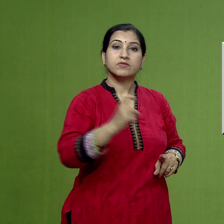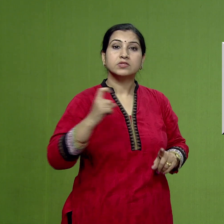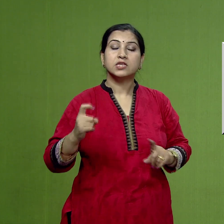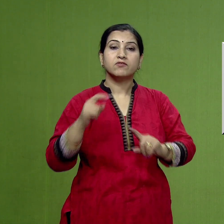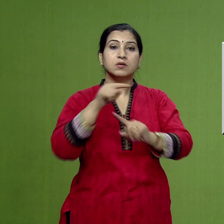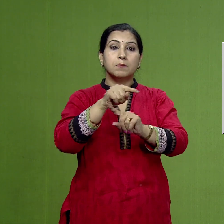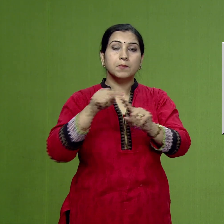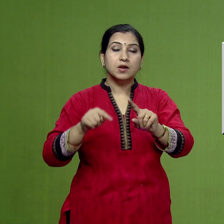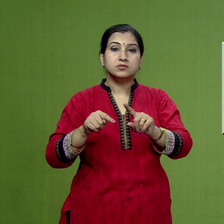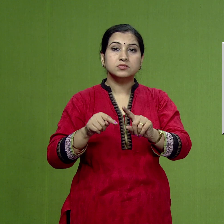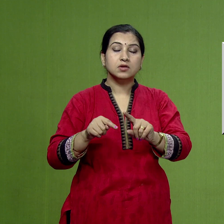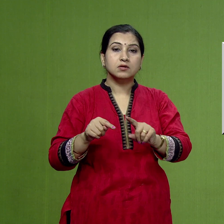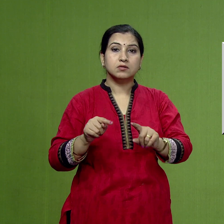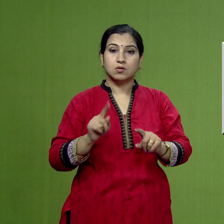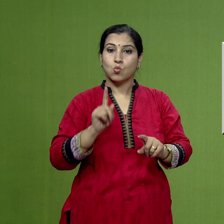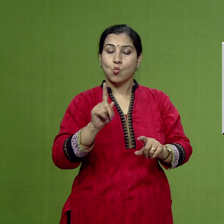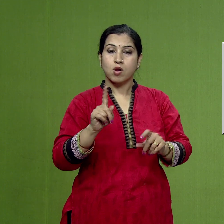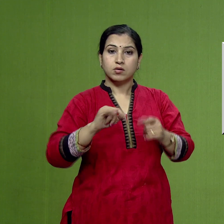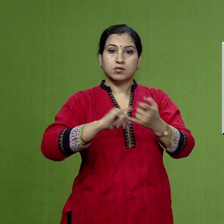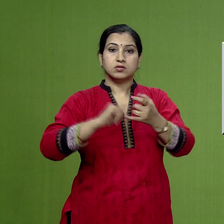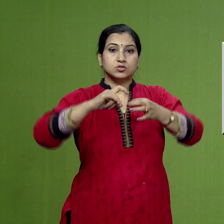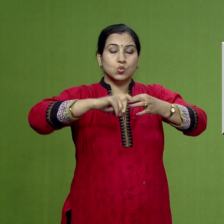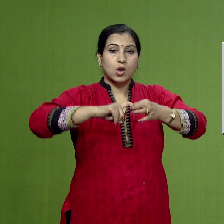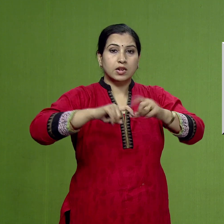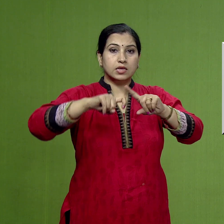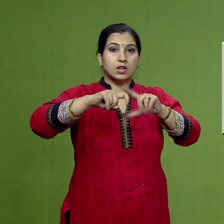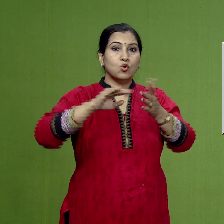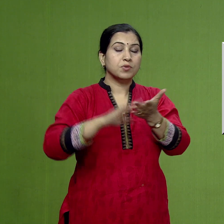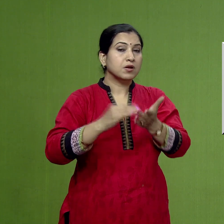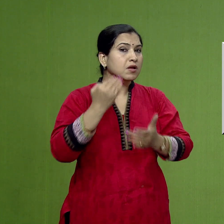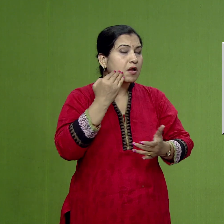per square kilometer in 1901.